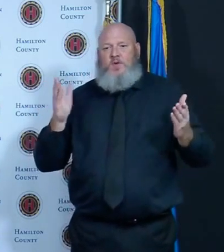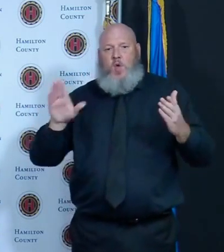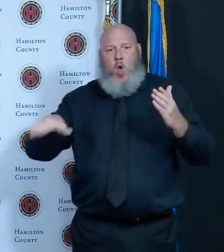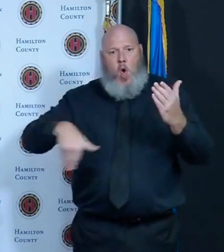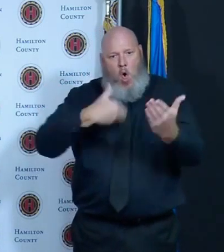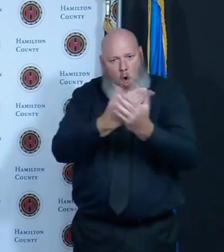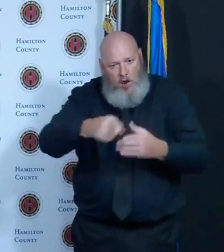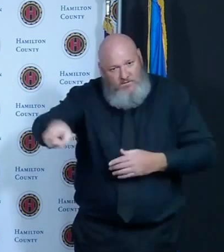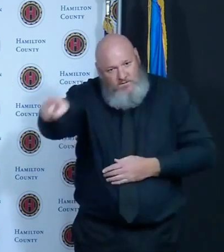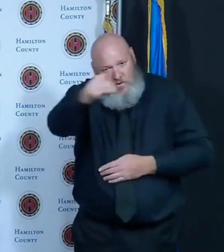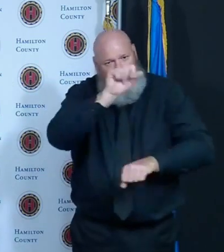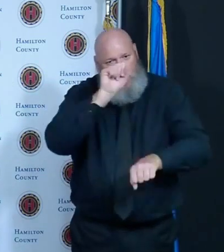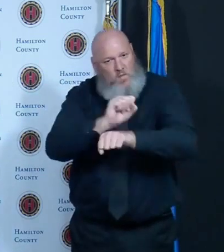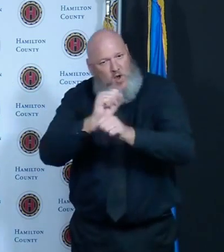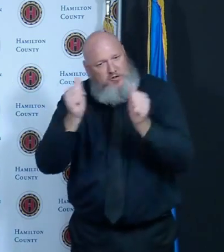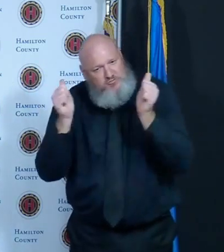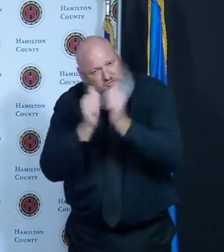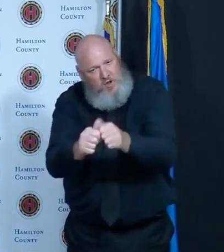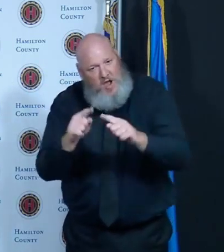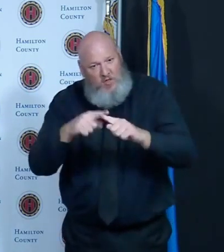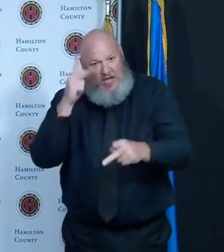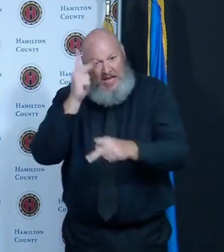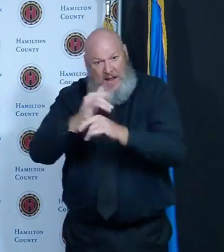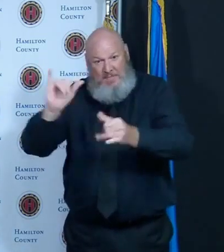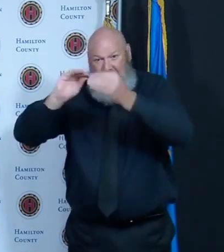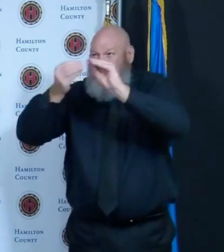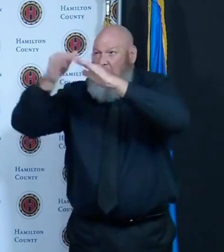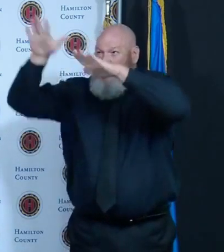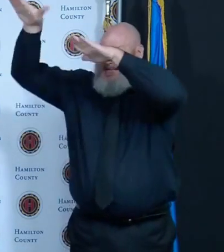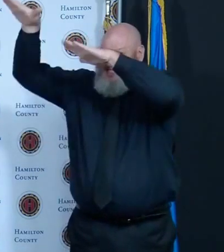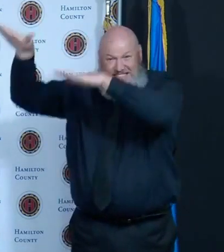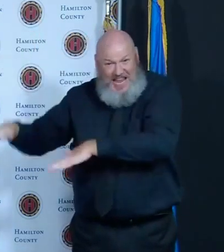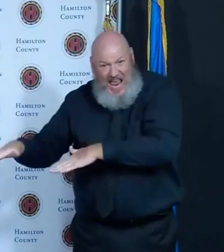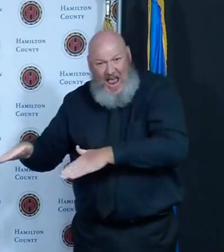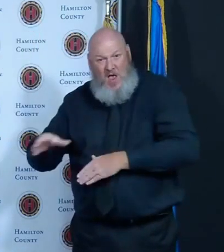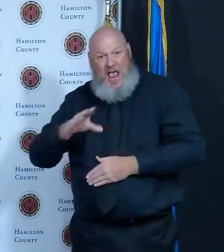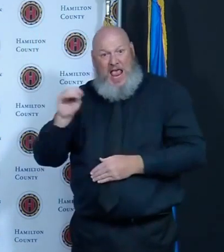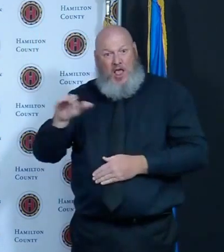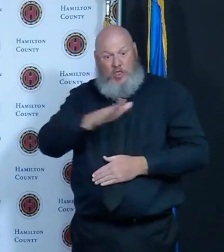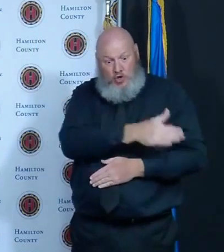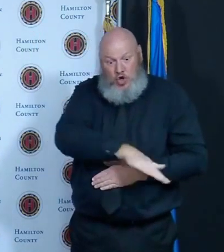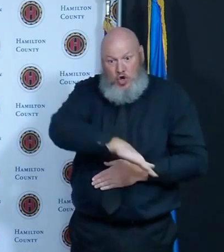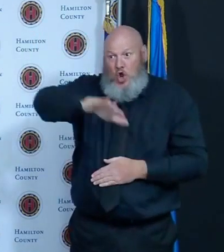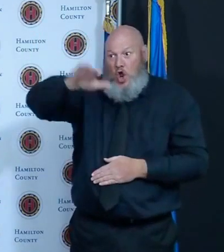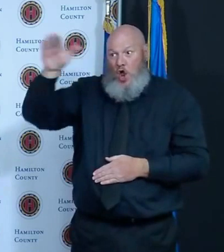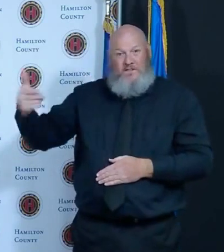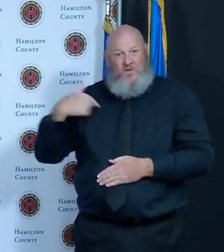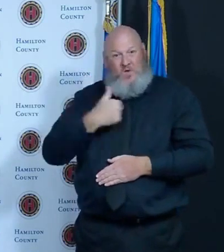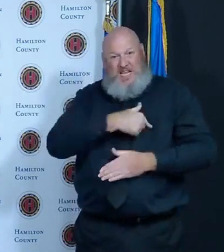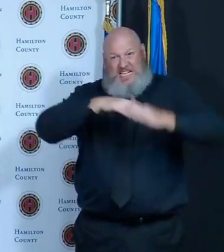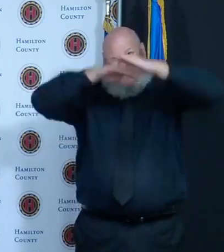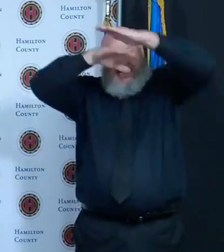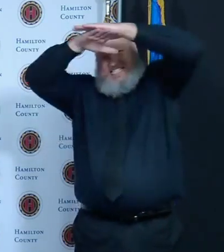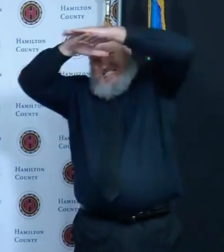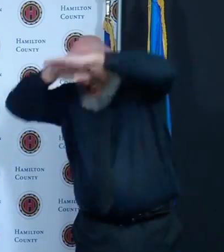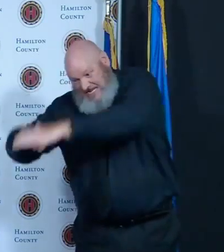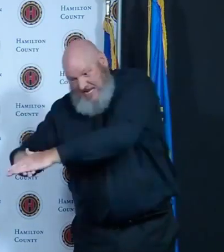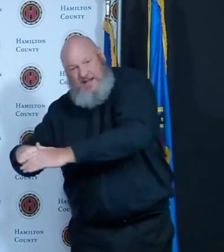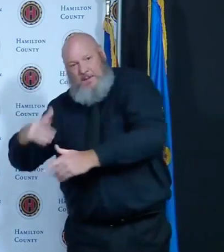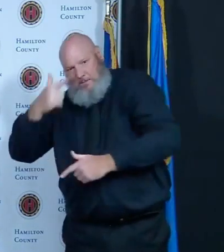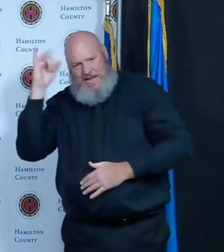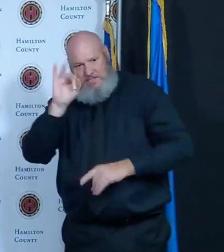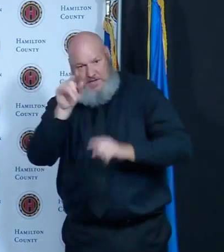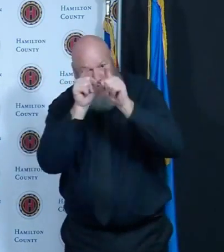medical professionals who are on the line every day, working for all of us to make sure that we are as safe as possible. the